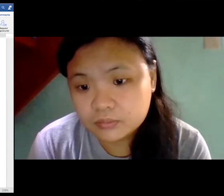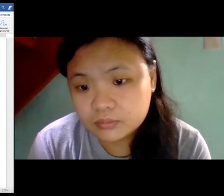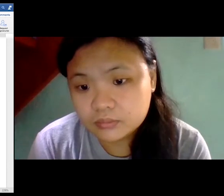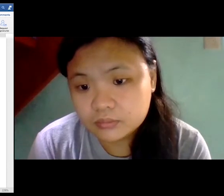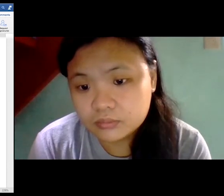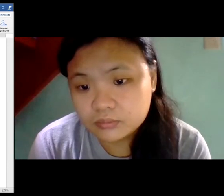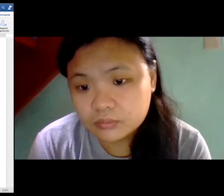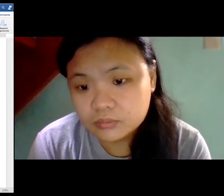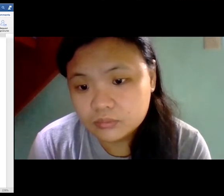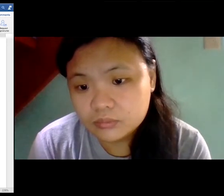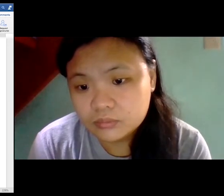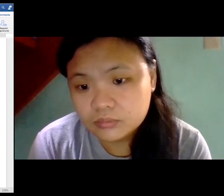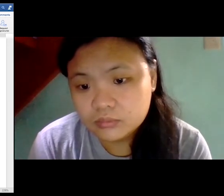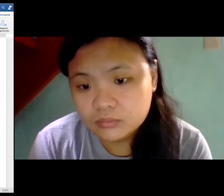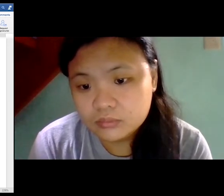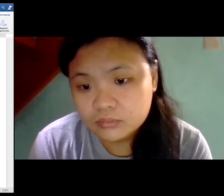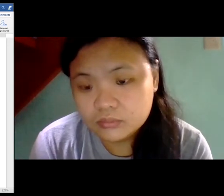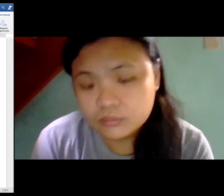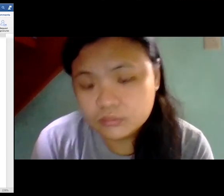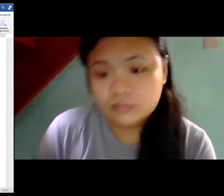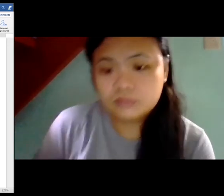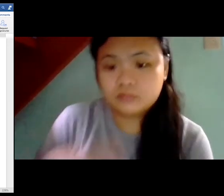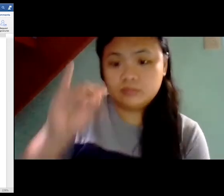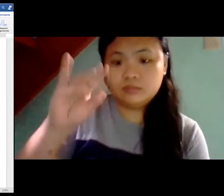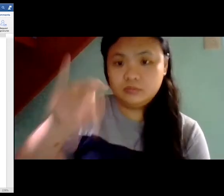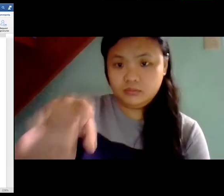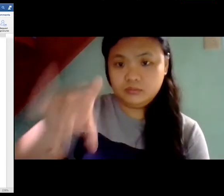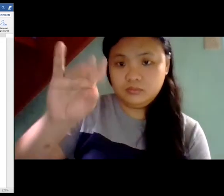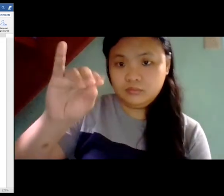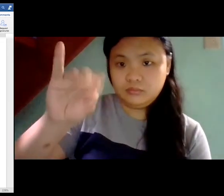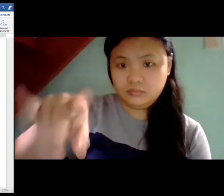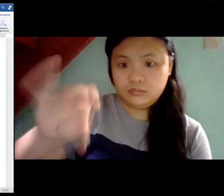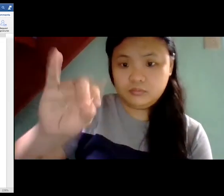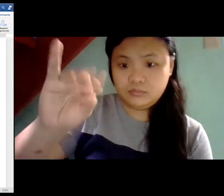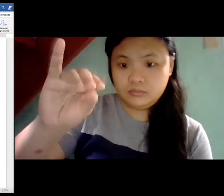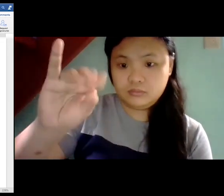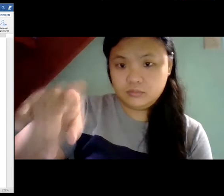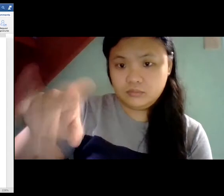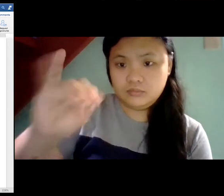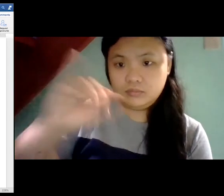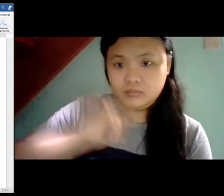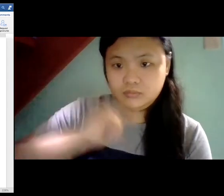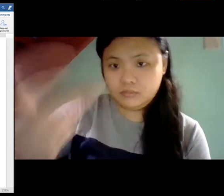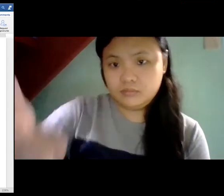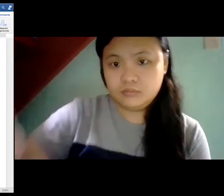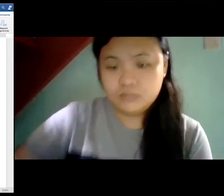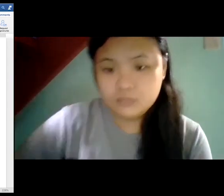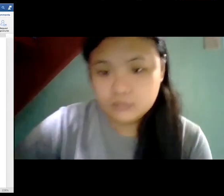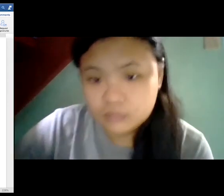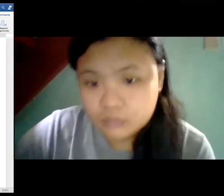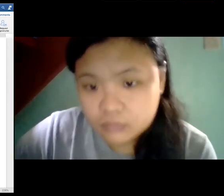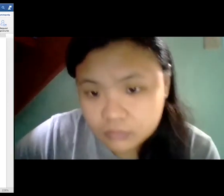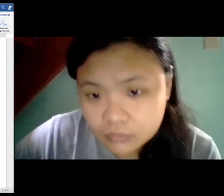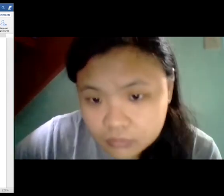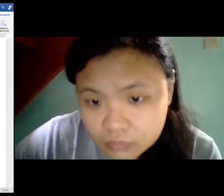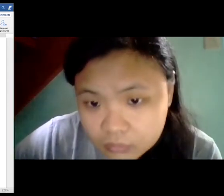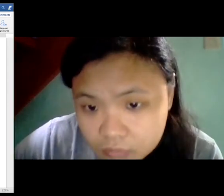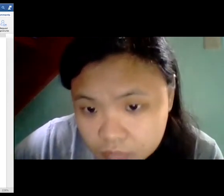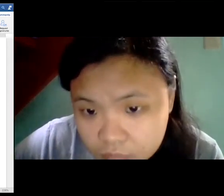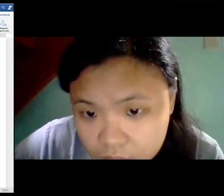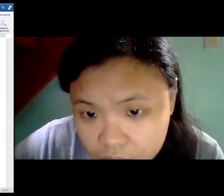two versions then? I think for teaching purposes, you want to choose what